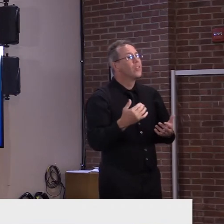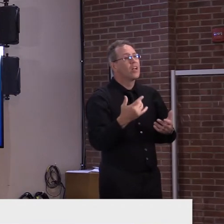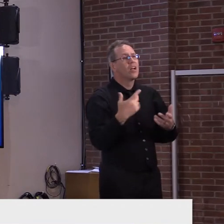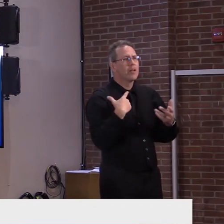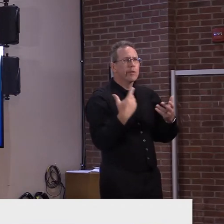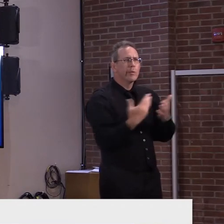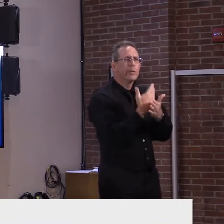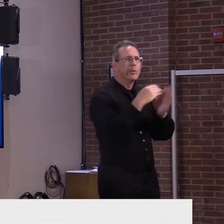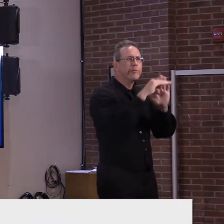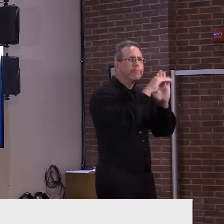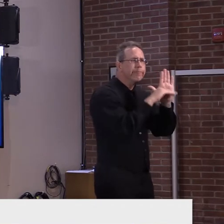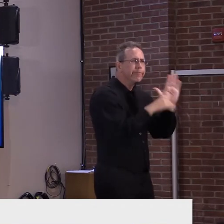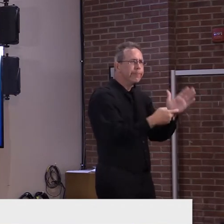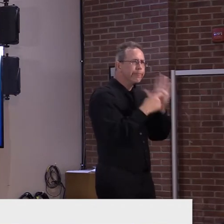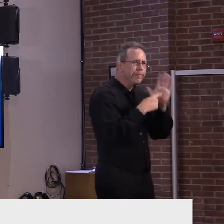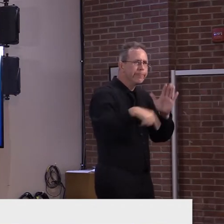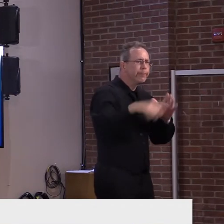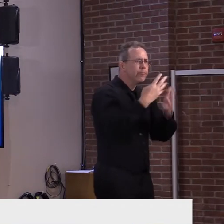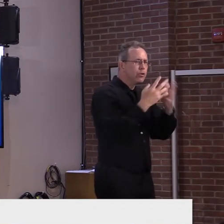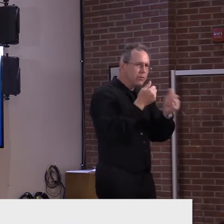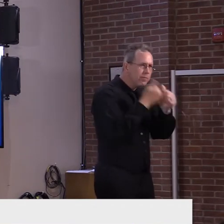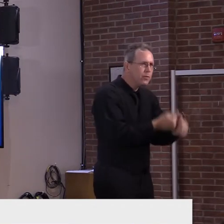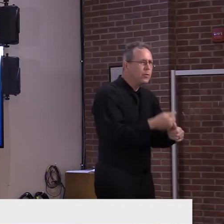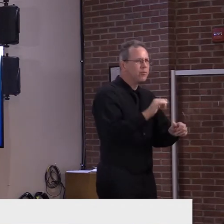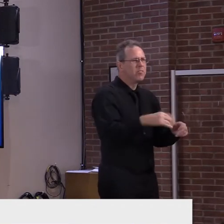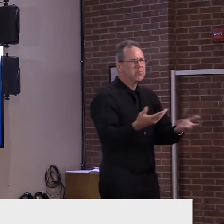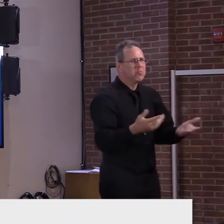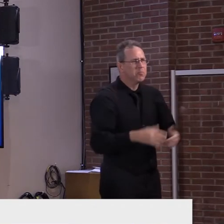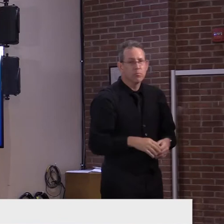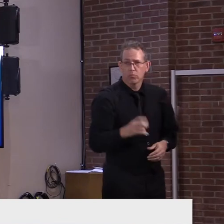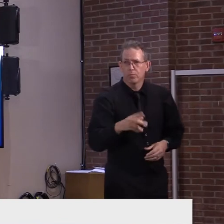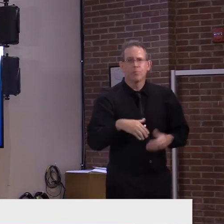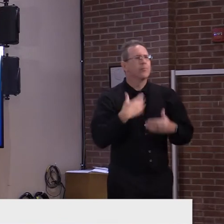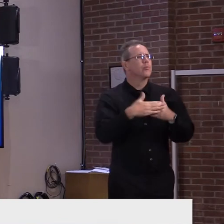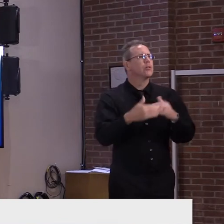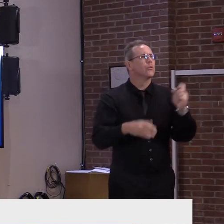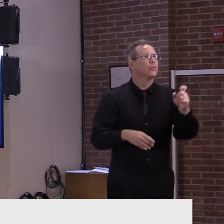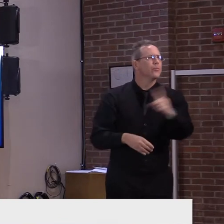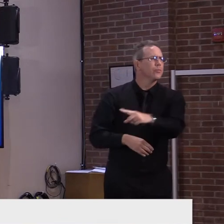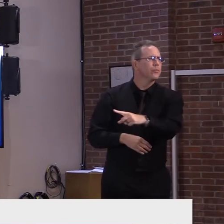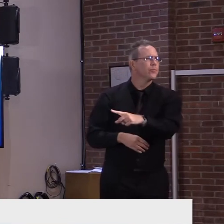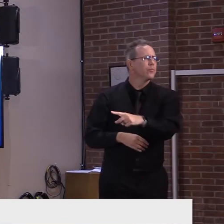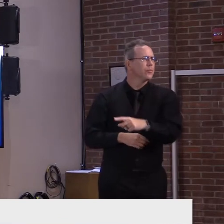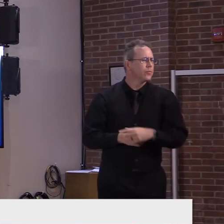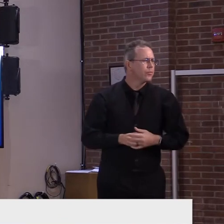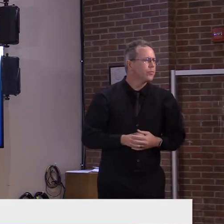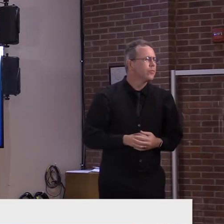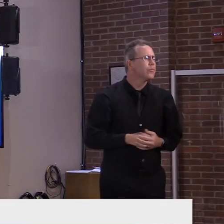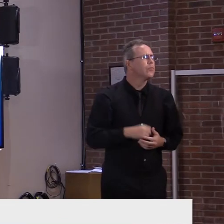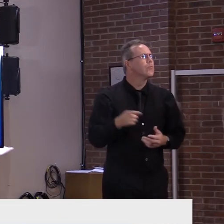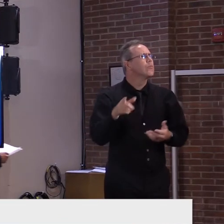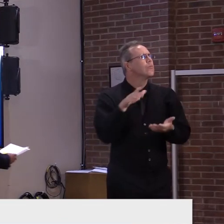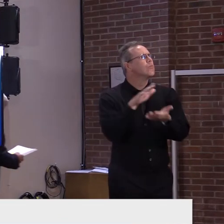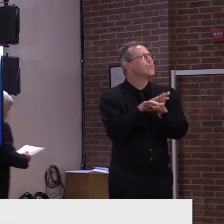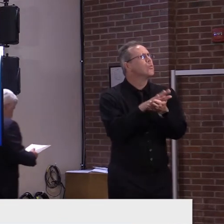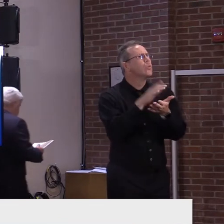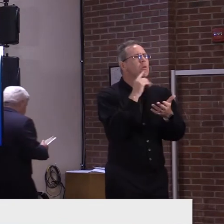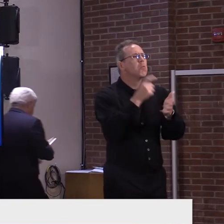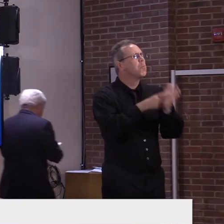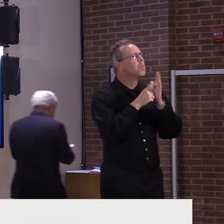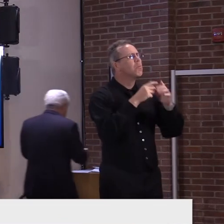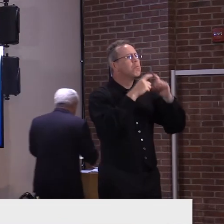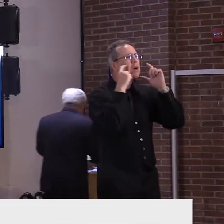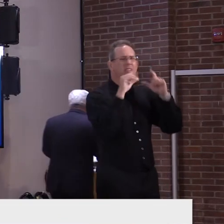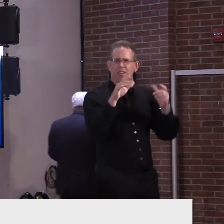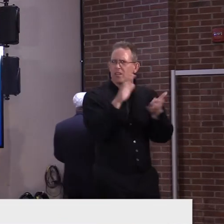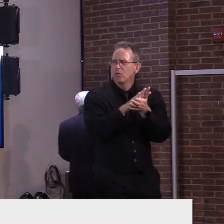Secretary French, you mentioned that there was one school district that does not have a mask mandate. Which one is that? I believe the Canaan